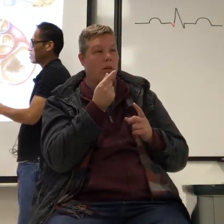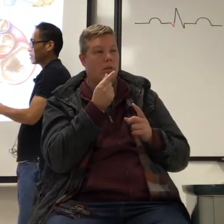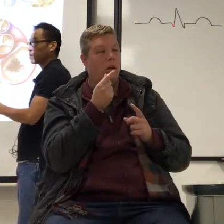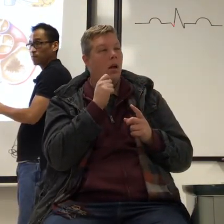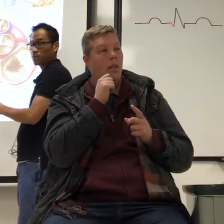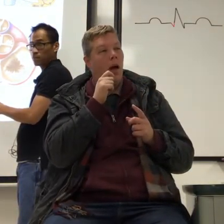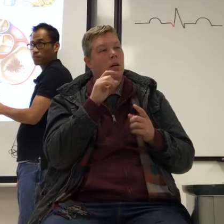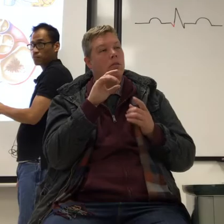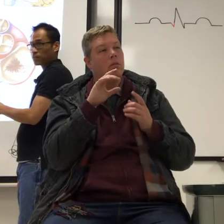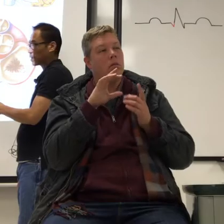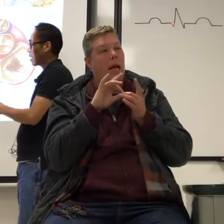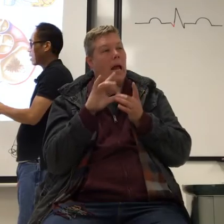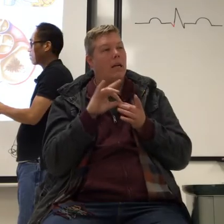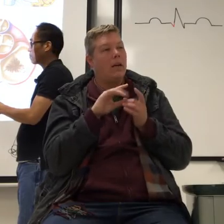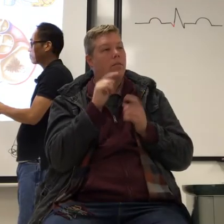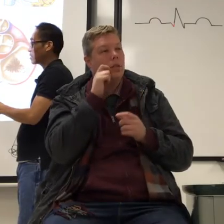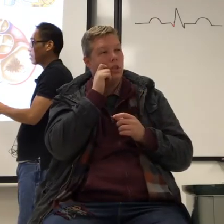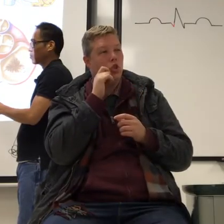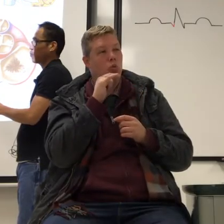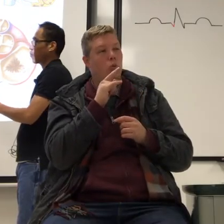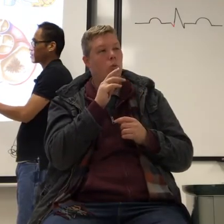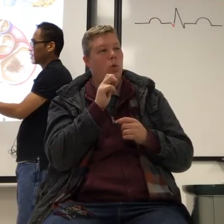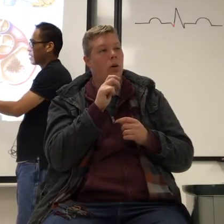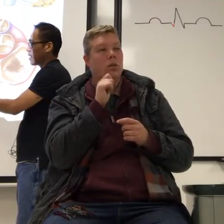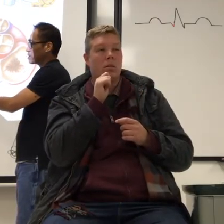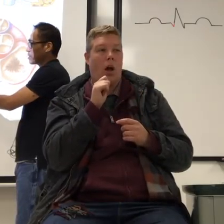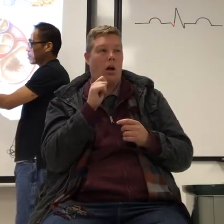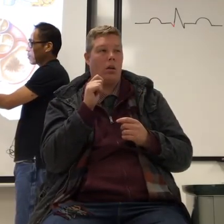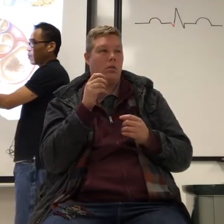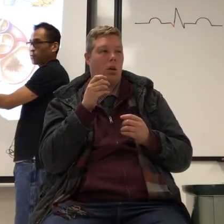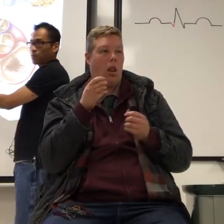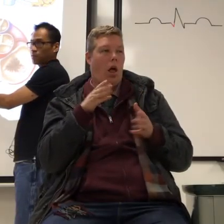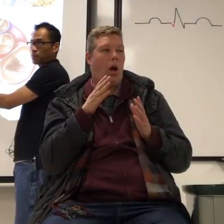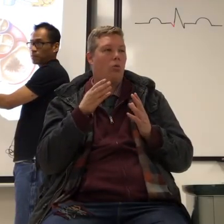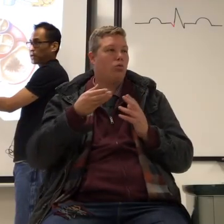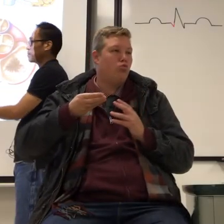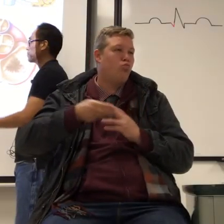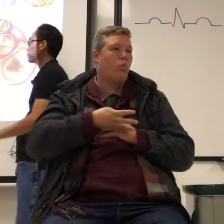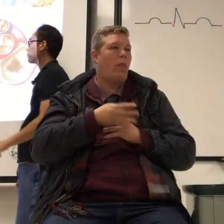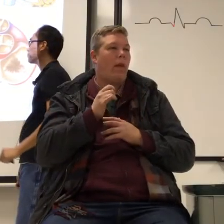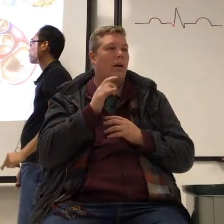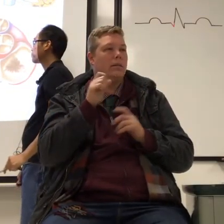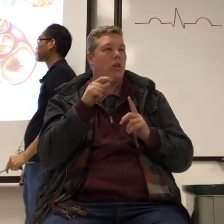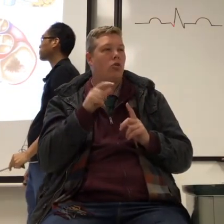the signal. So you force it down that singular hole.